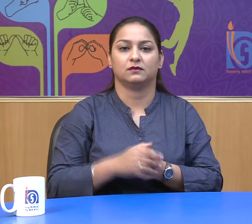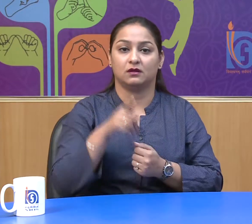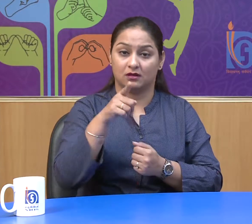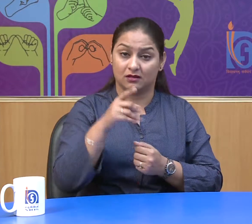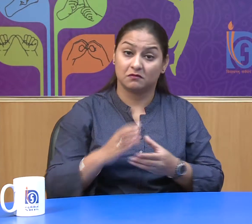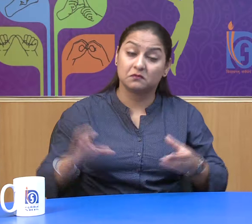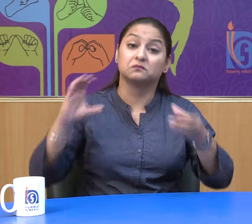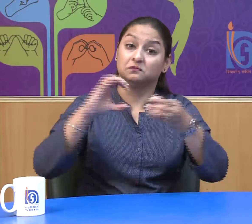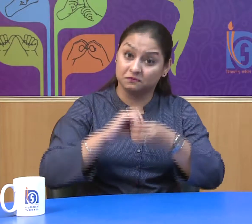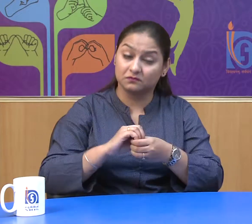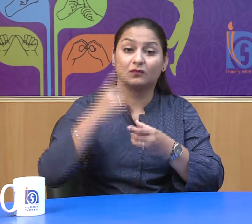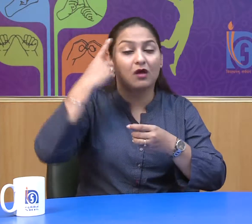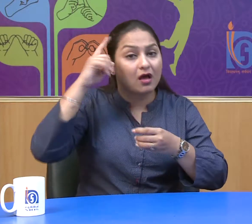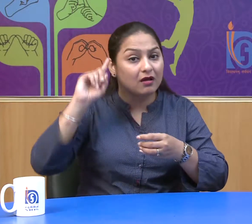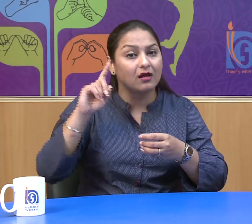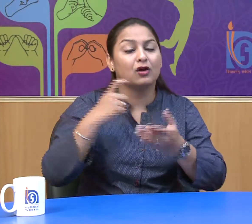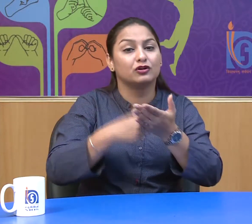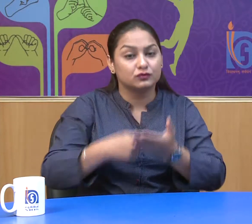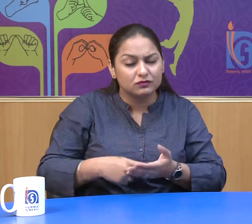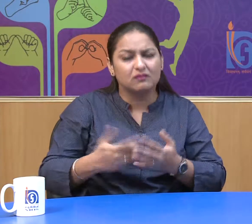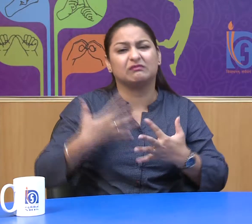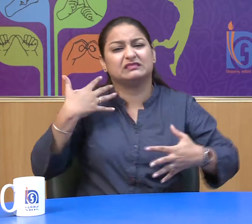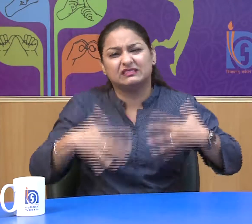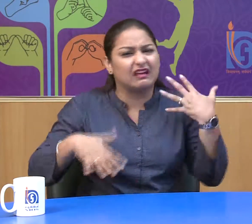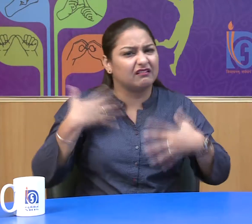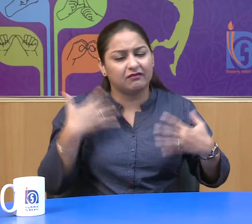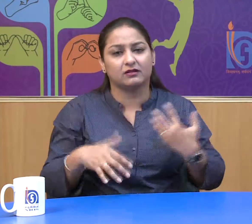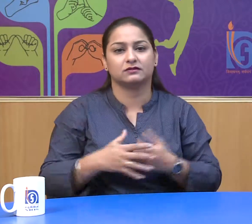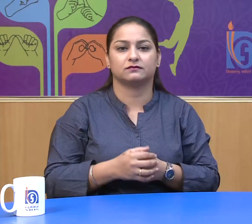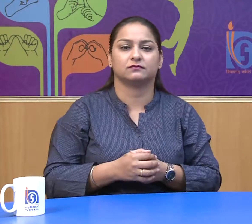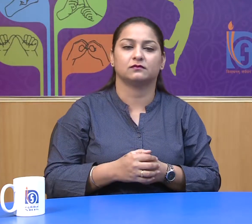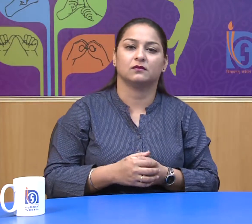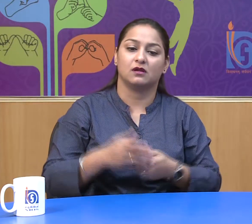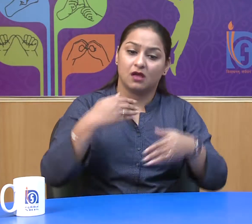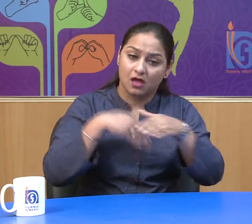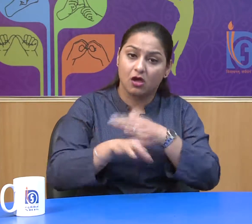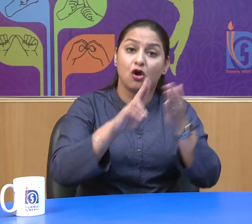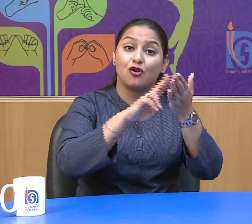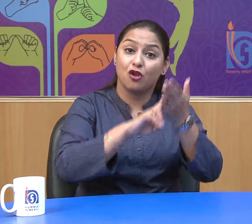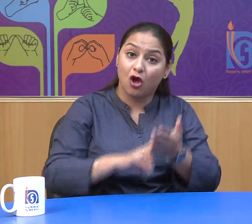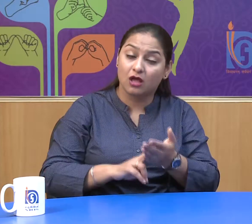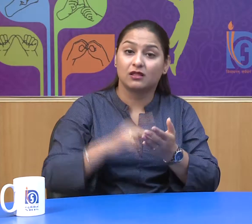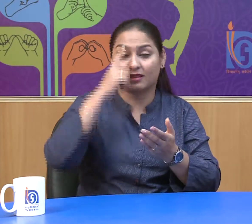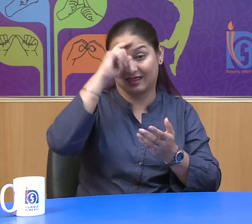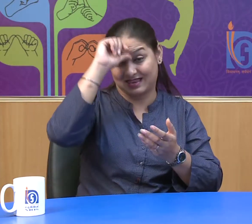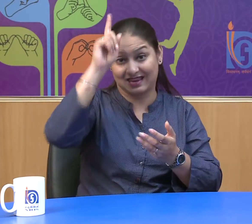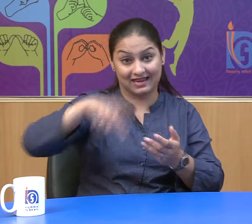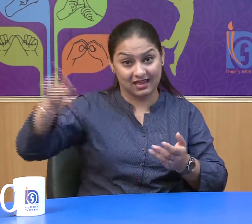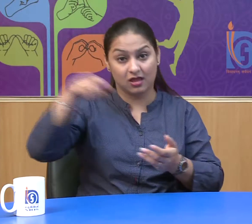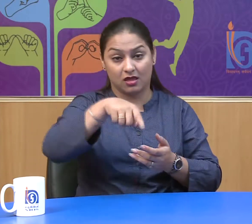condemned rituals and sacrifices. In northern India, it developed into two